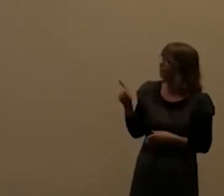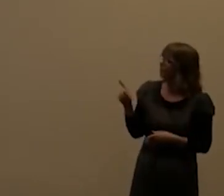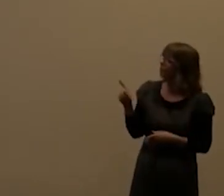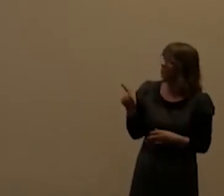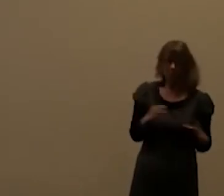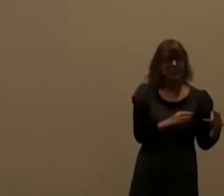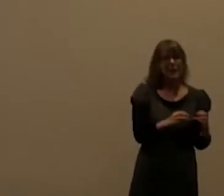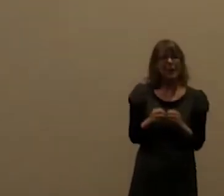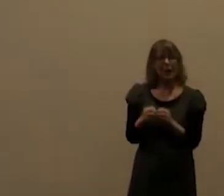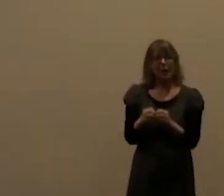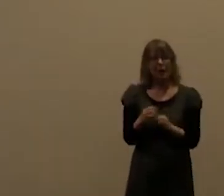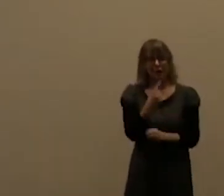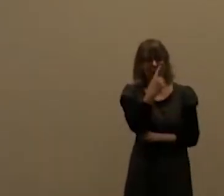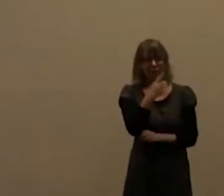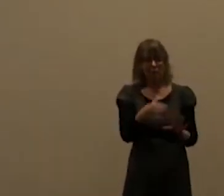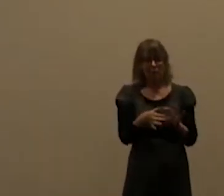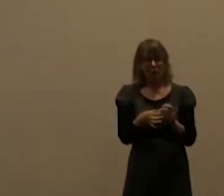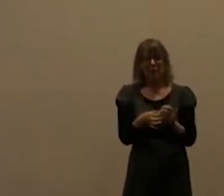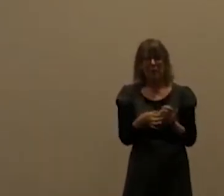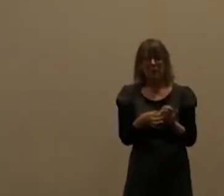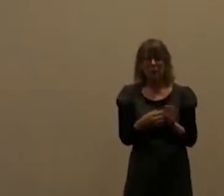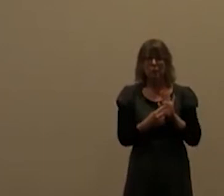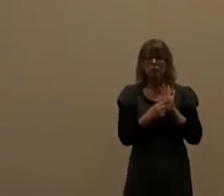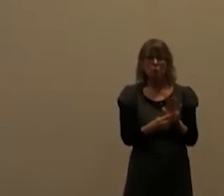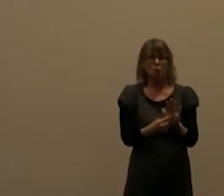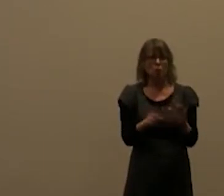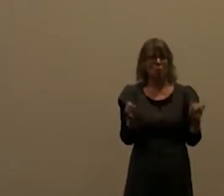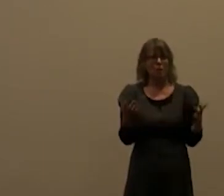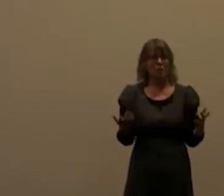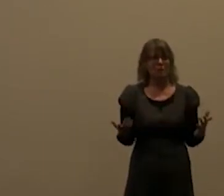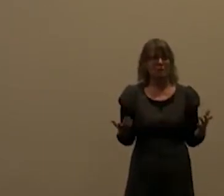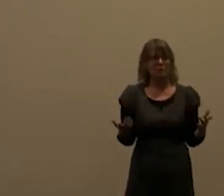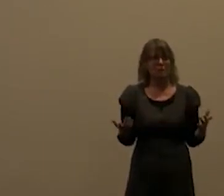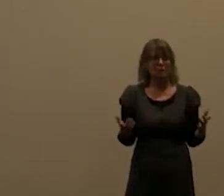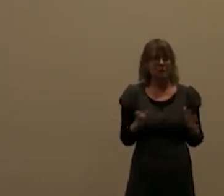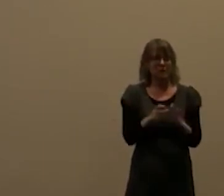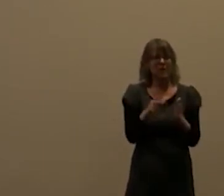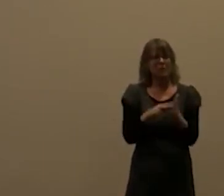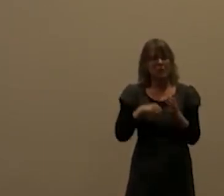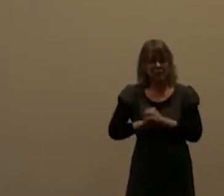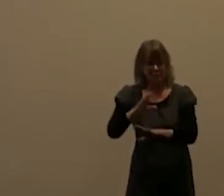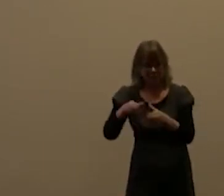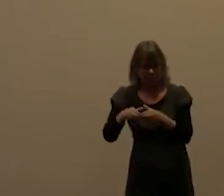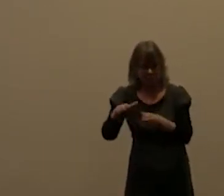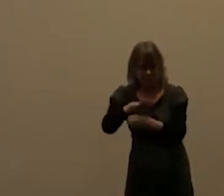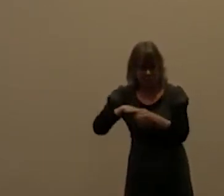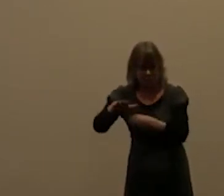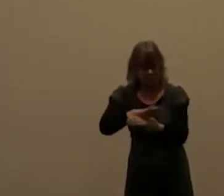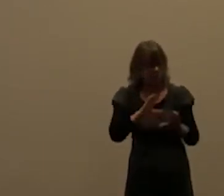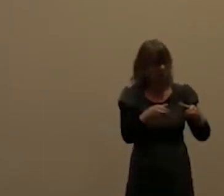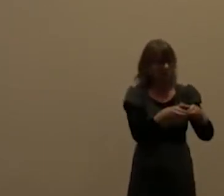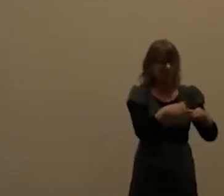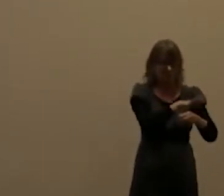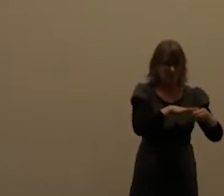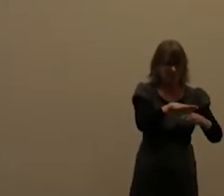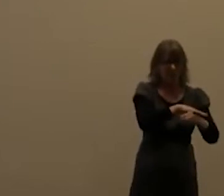admin.powerplatform.com, it easily kind of shows us now whether this is a Dataverse for Teams environment or a Teams environment so